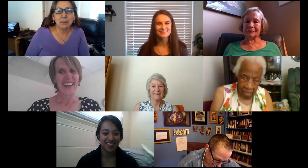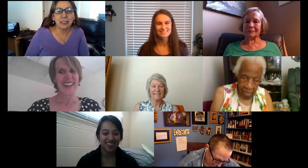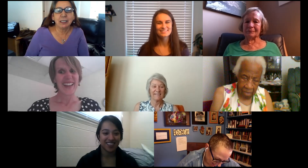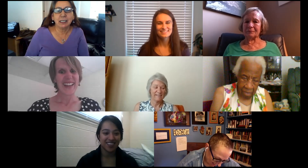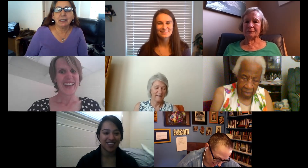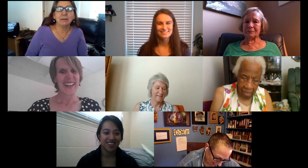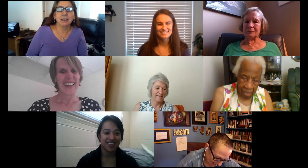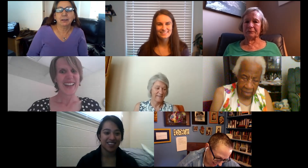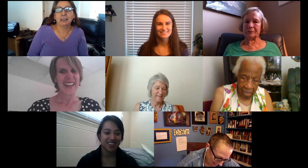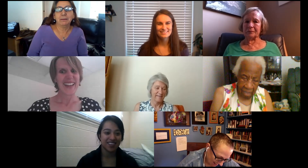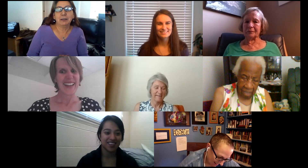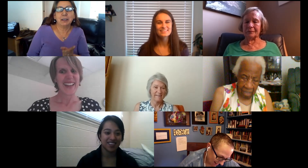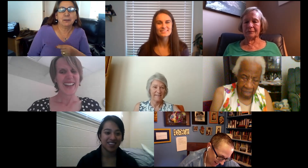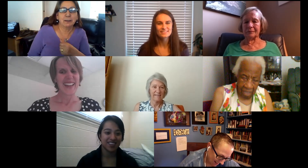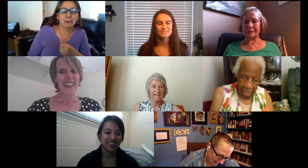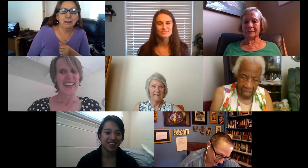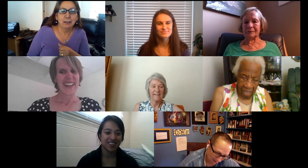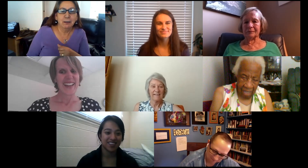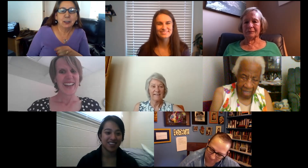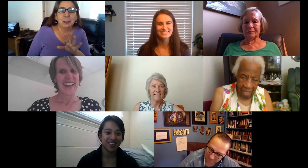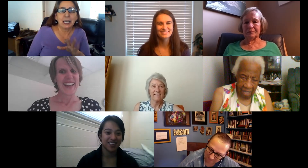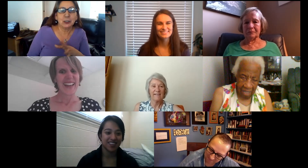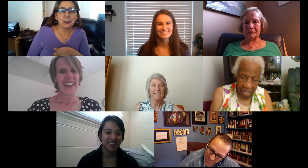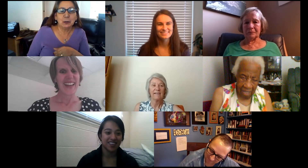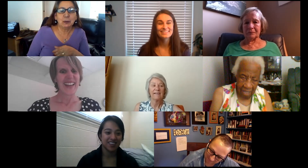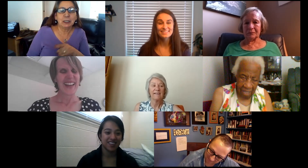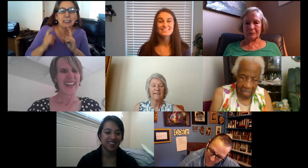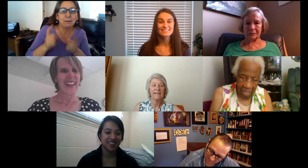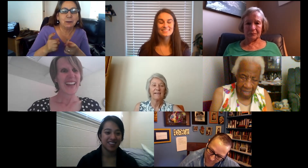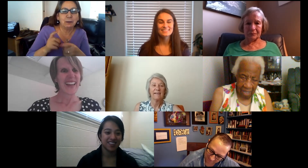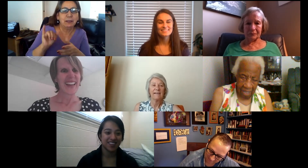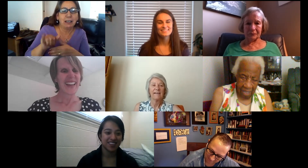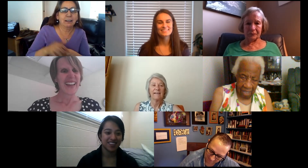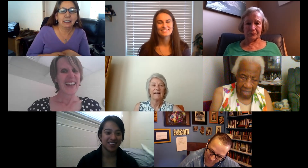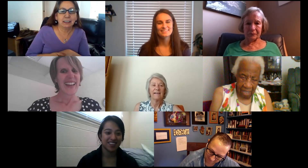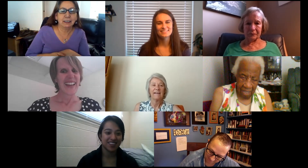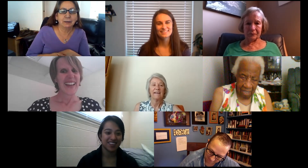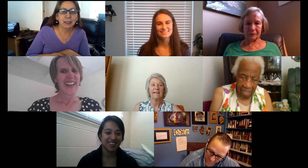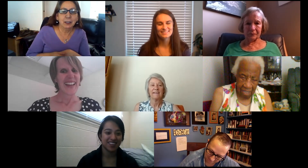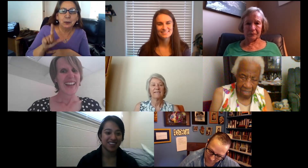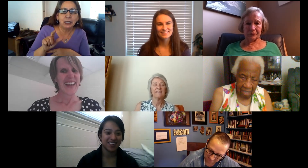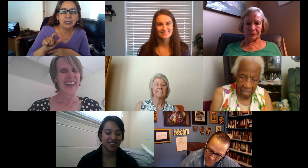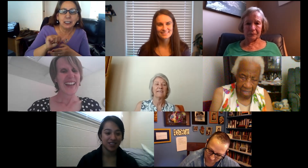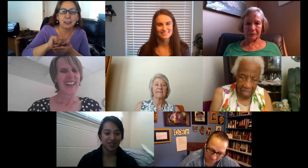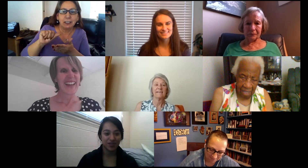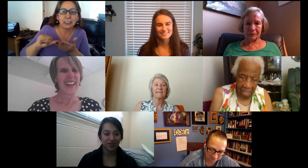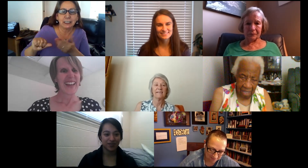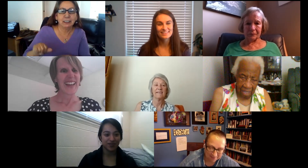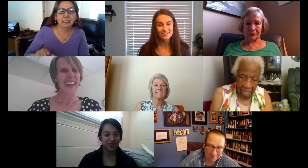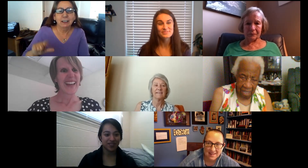you can give me or email me what you like to do, and we can give you that. Like Louis, he's an artist with